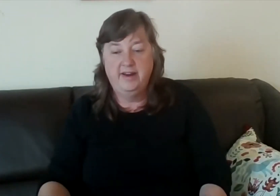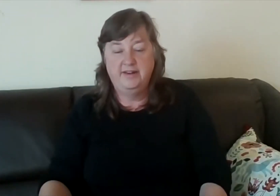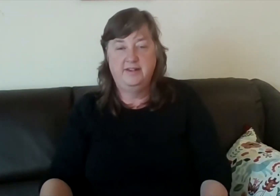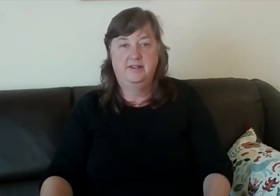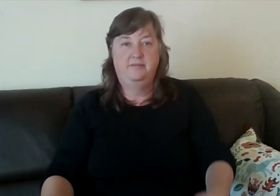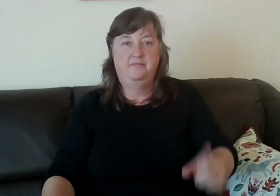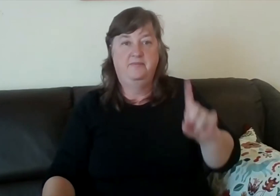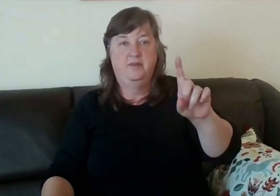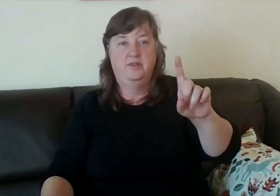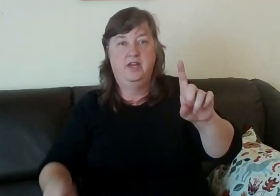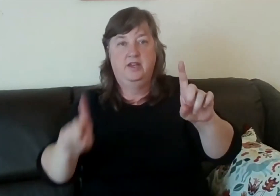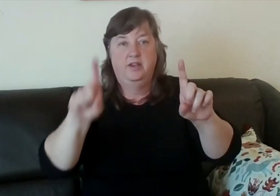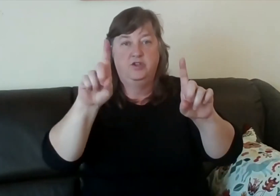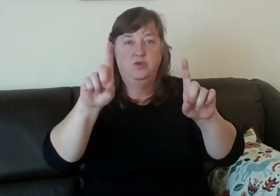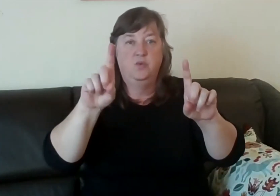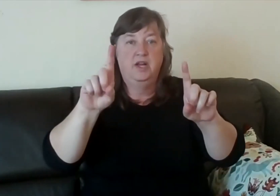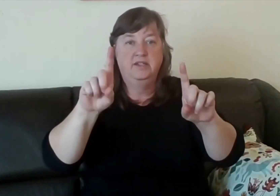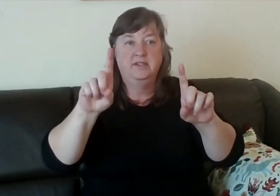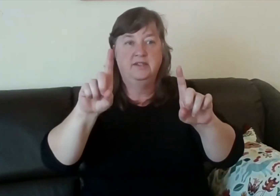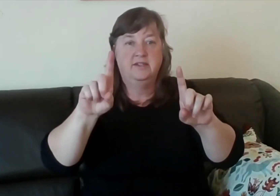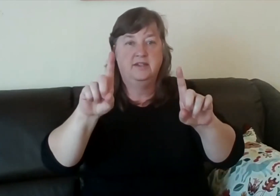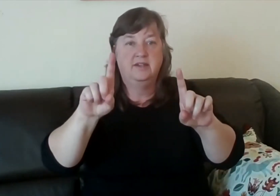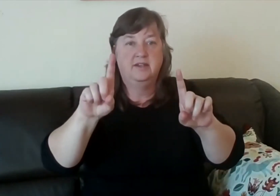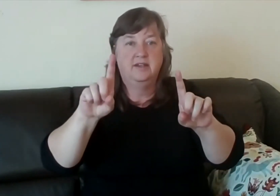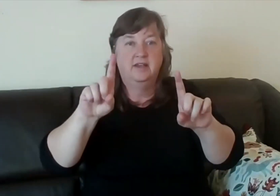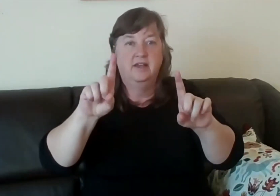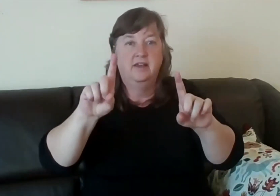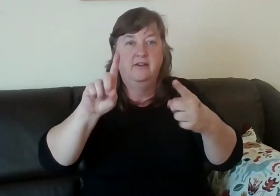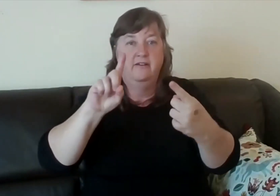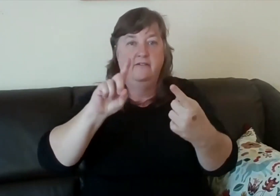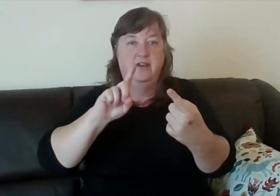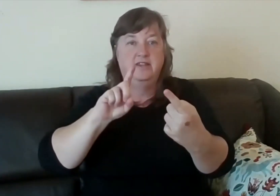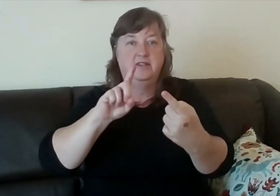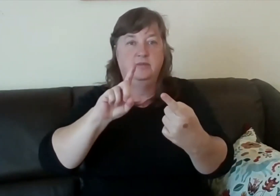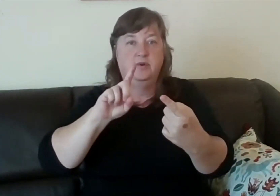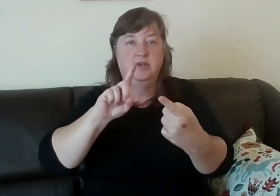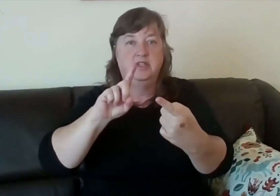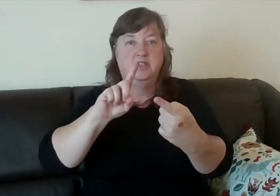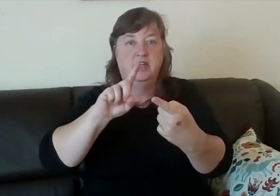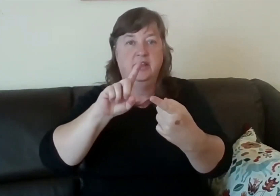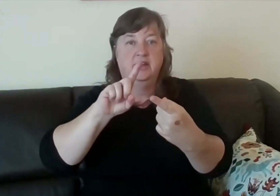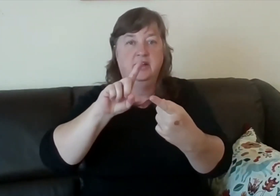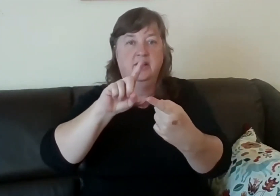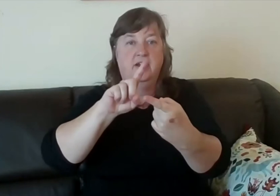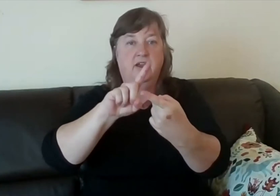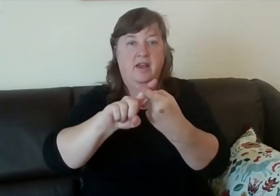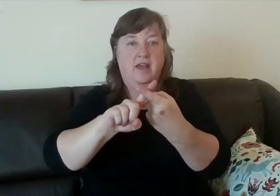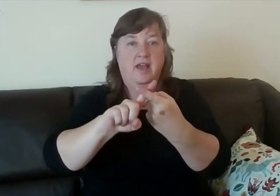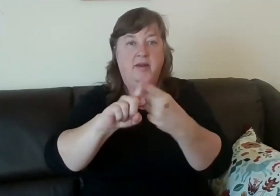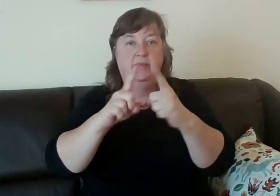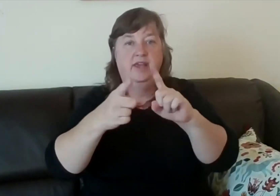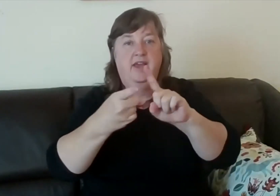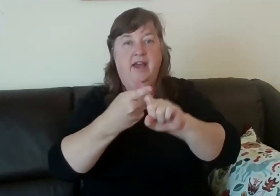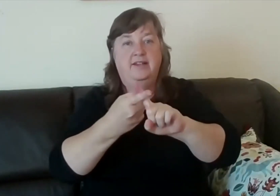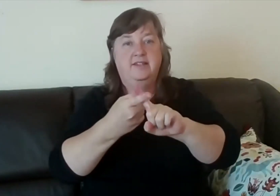friend. Take your 2 ones, face them towards each other, and make